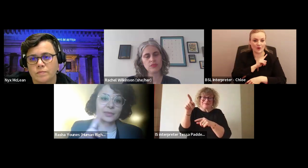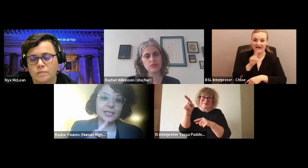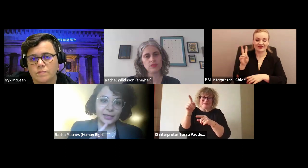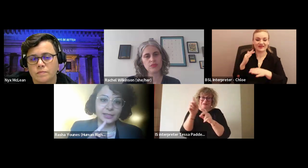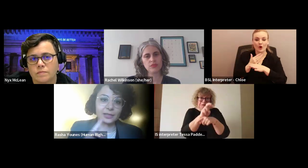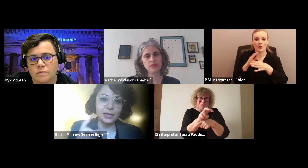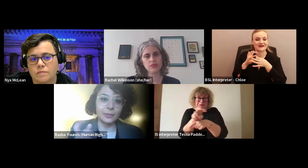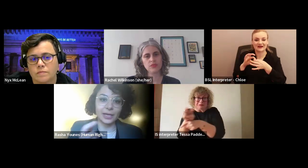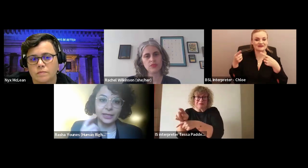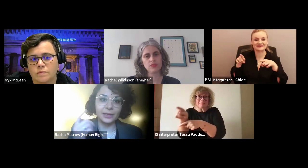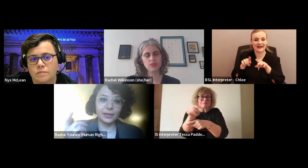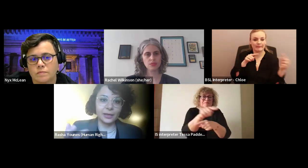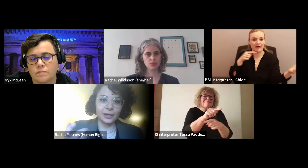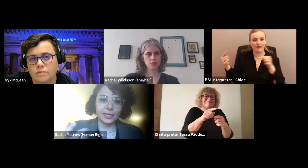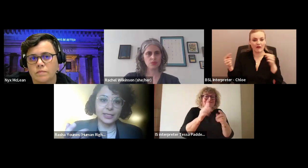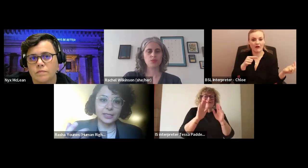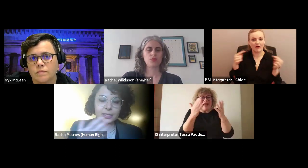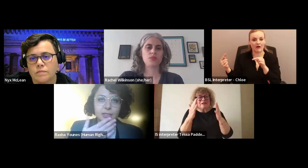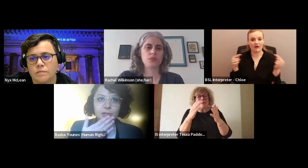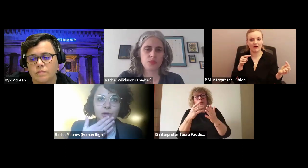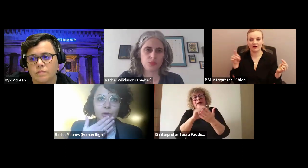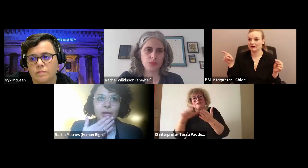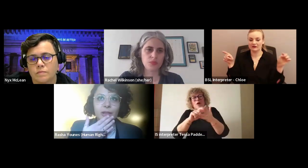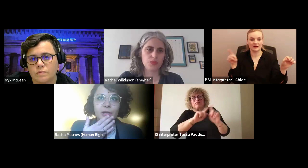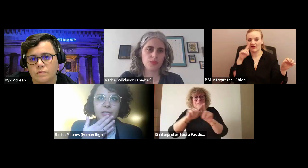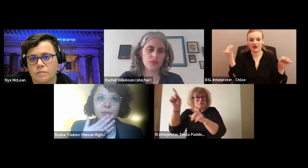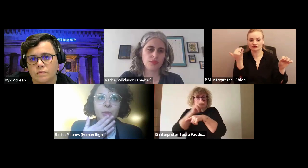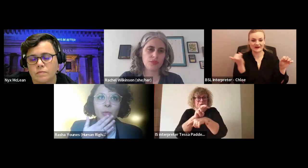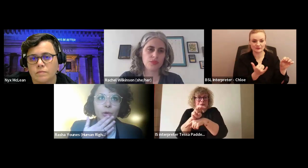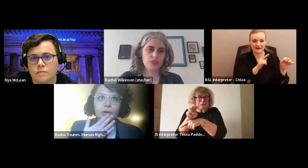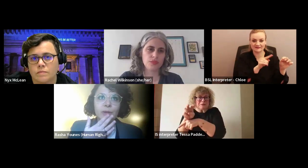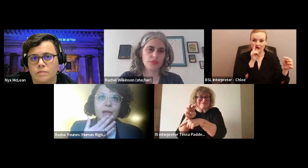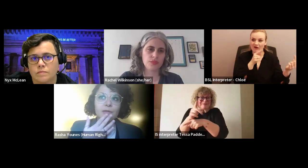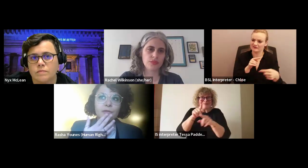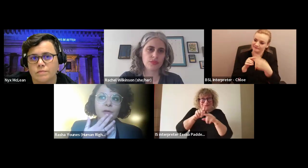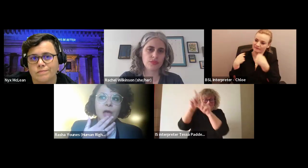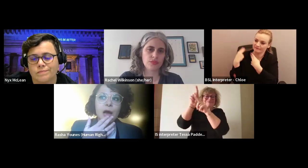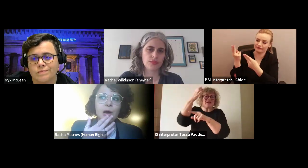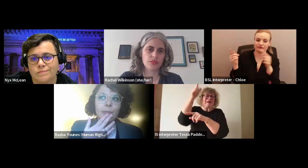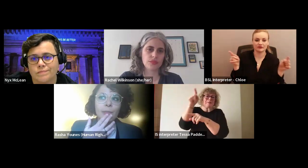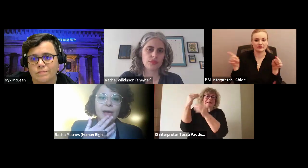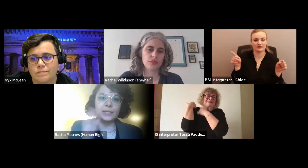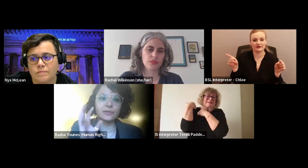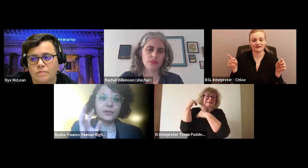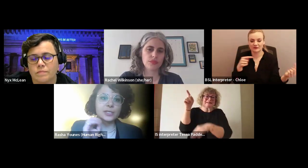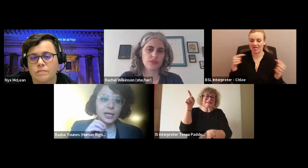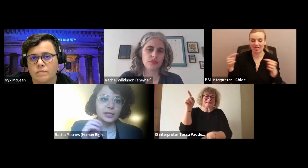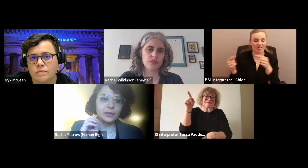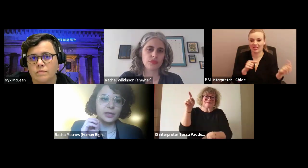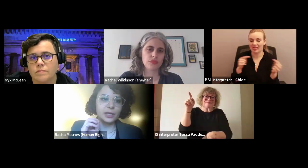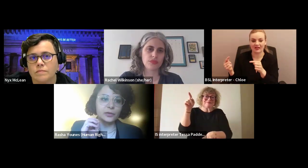on the same side in many instances. So there need to be more creative and